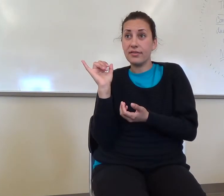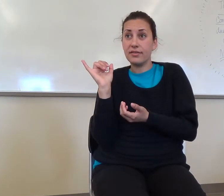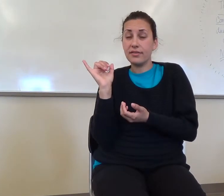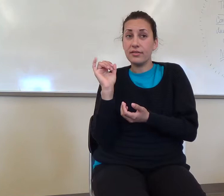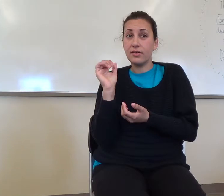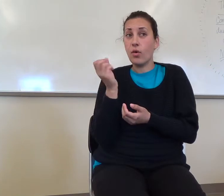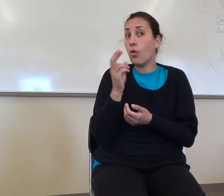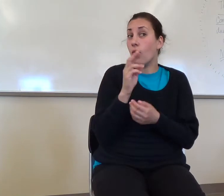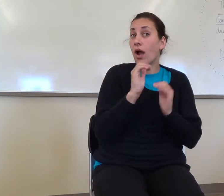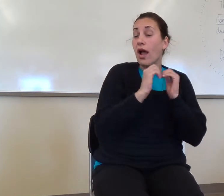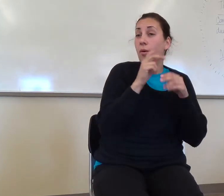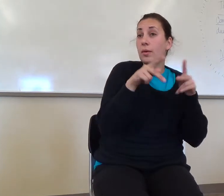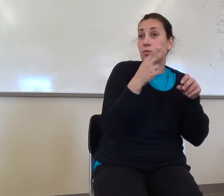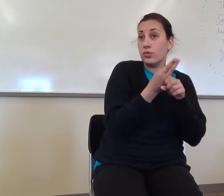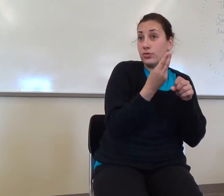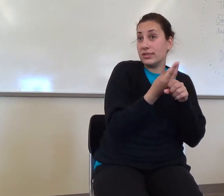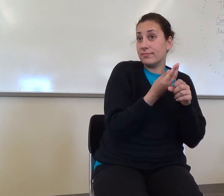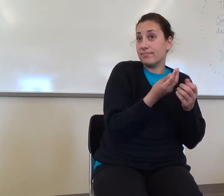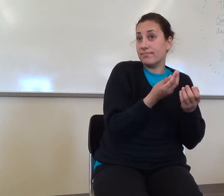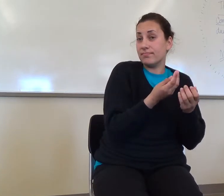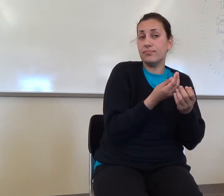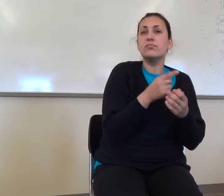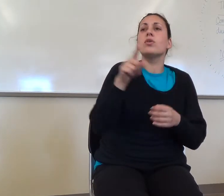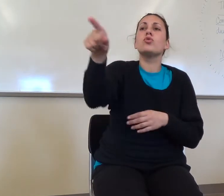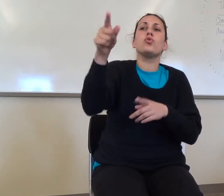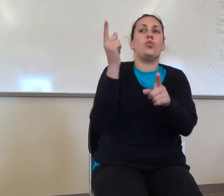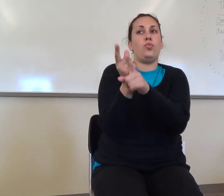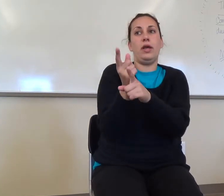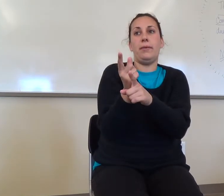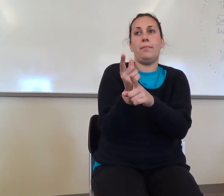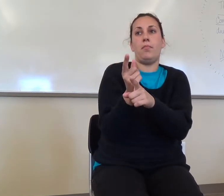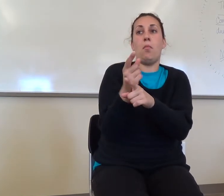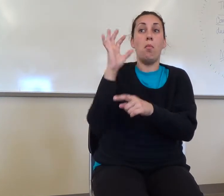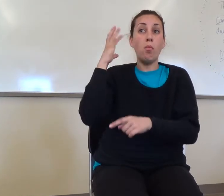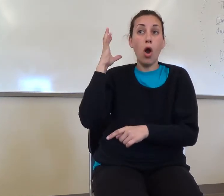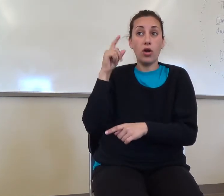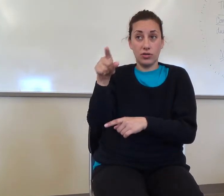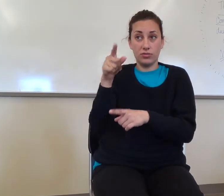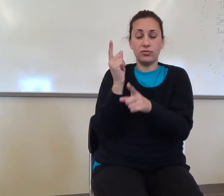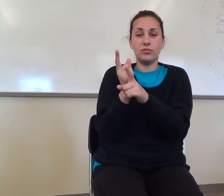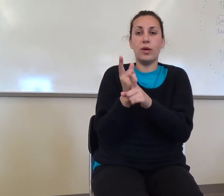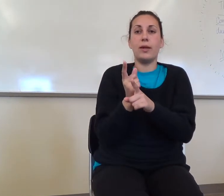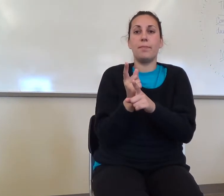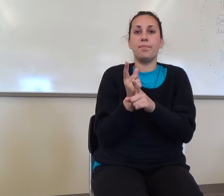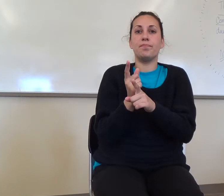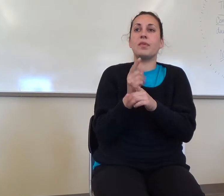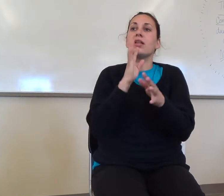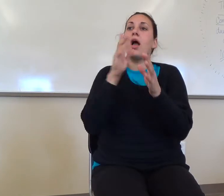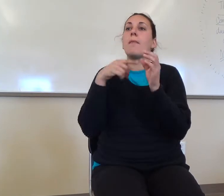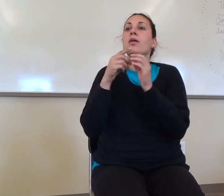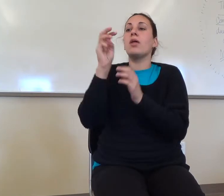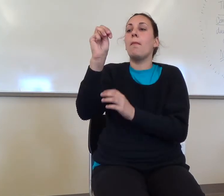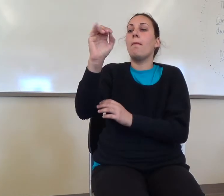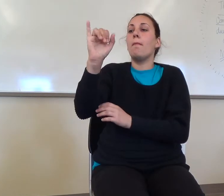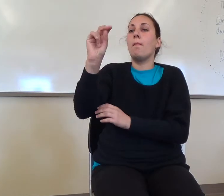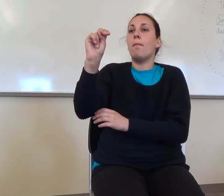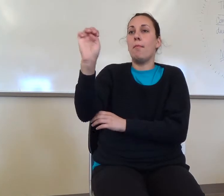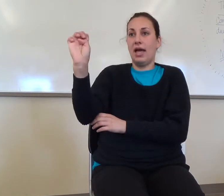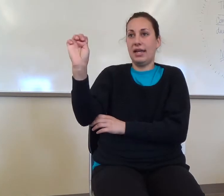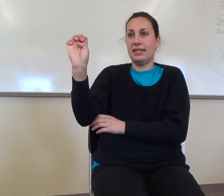them? Yeah. The other thing... Mark is right. The other thing that's mentioned is the mining of them. It's talking more about